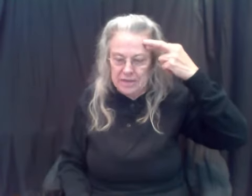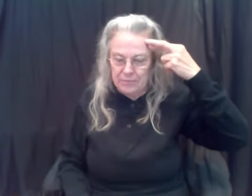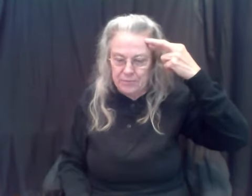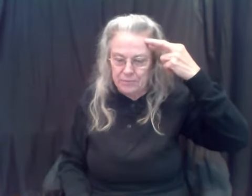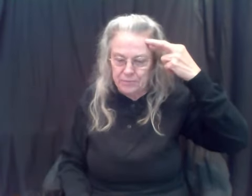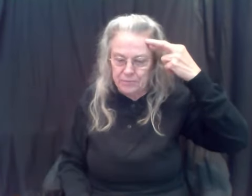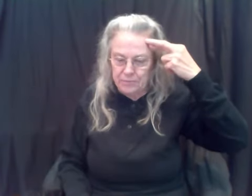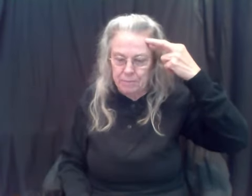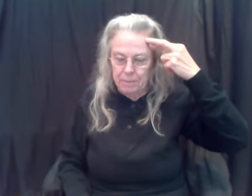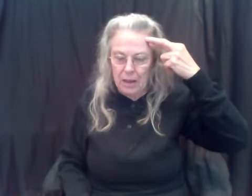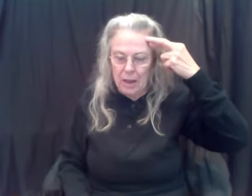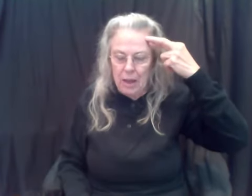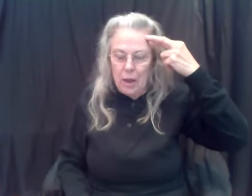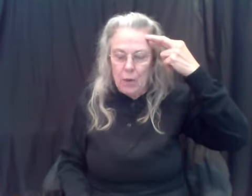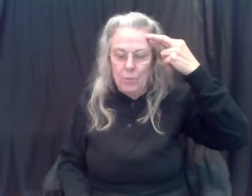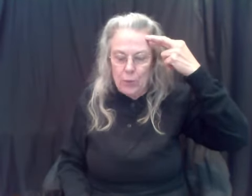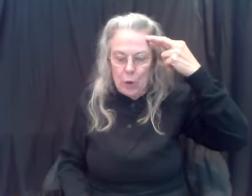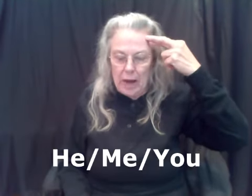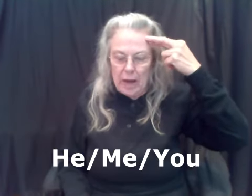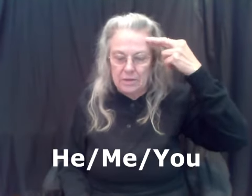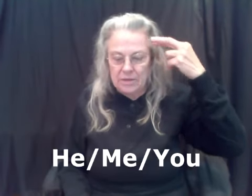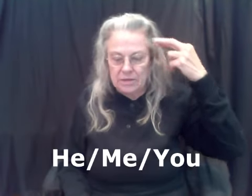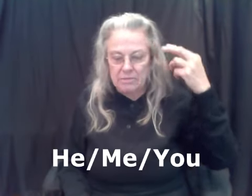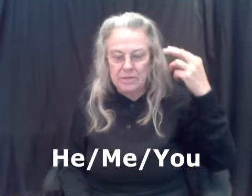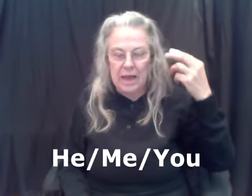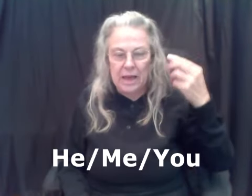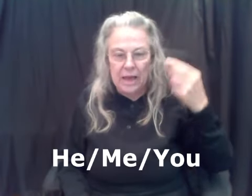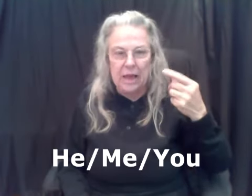pronouns like he